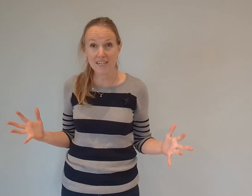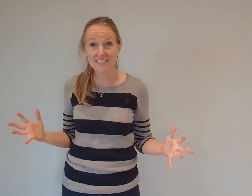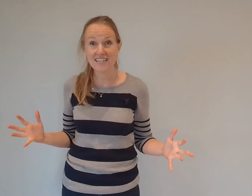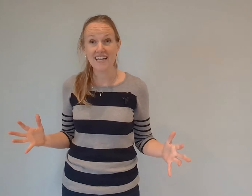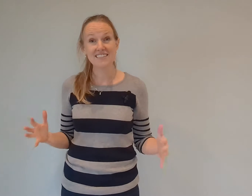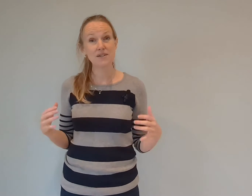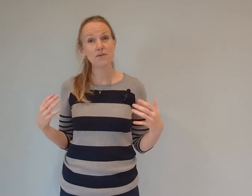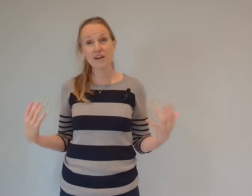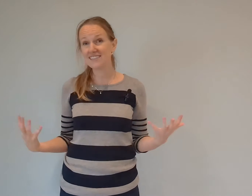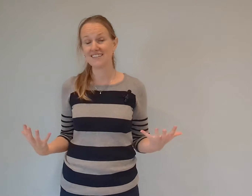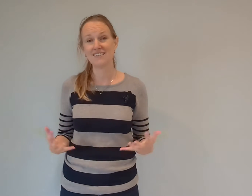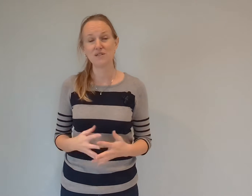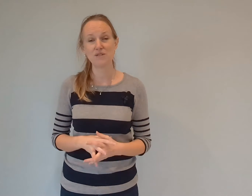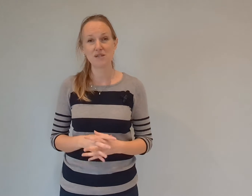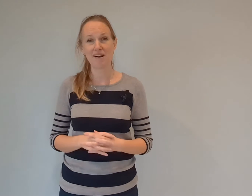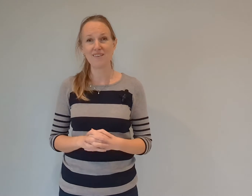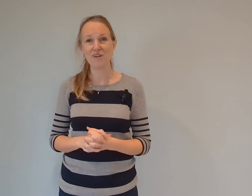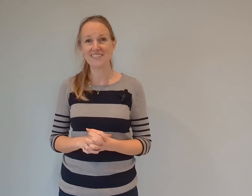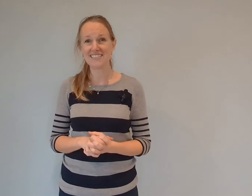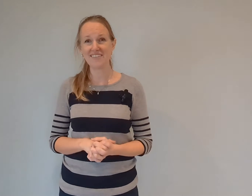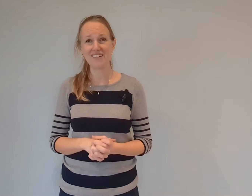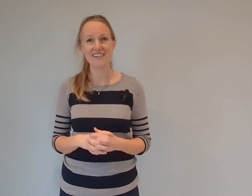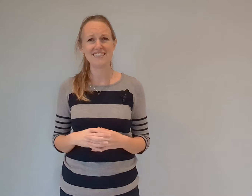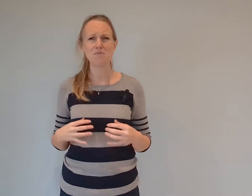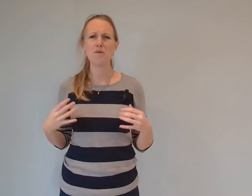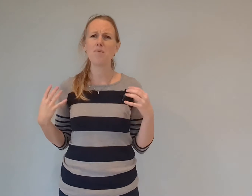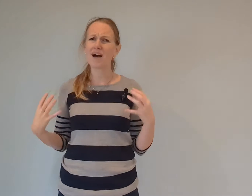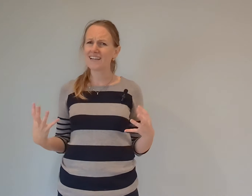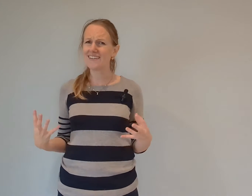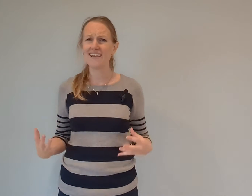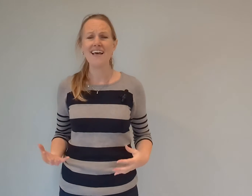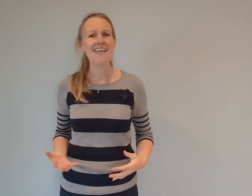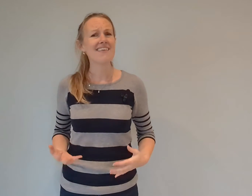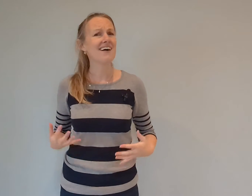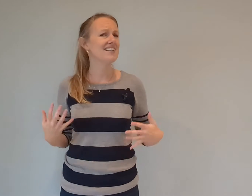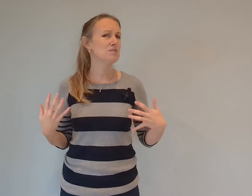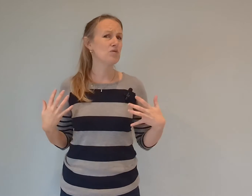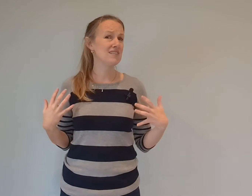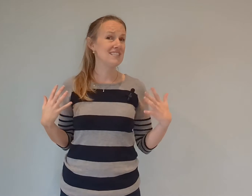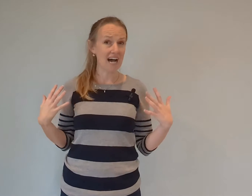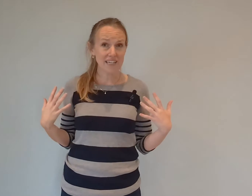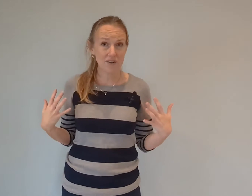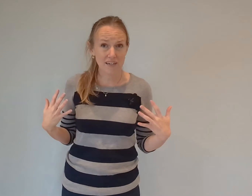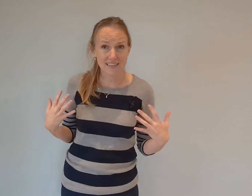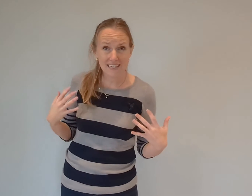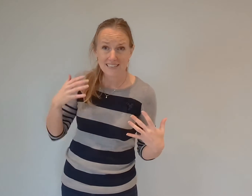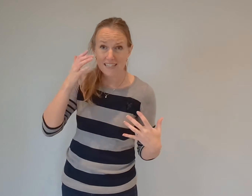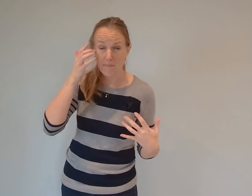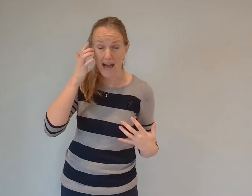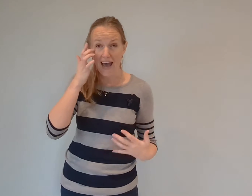much. It's a great song to worship our Lord and Savior and just be reminded that God has both done great things in the past